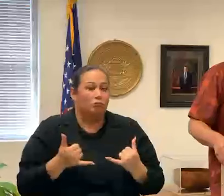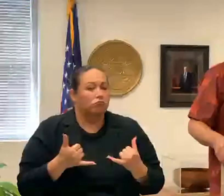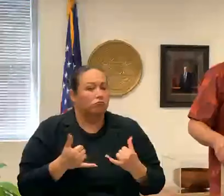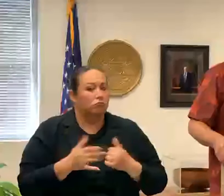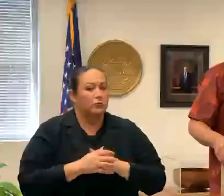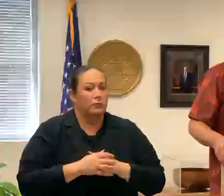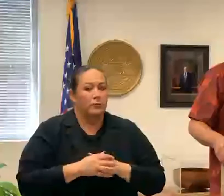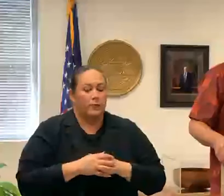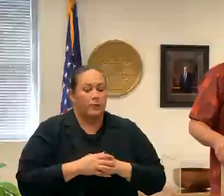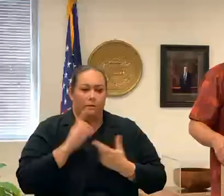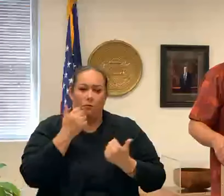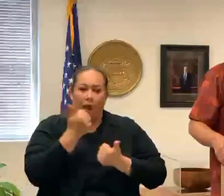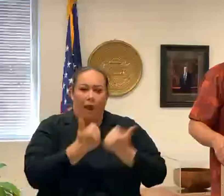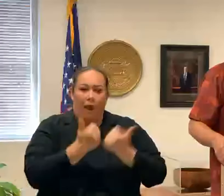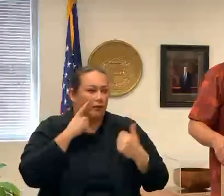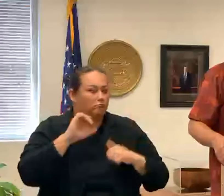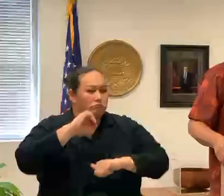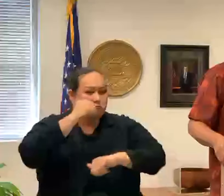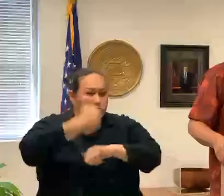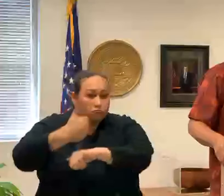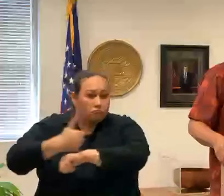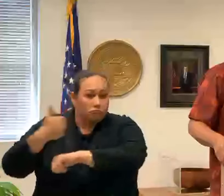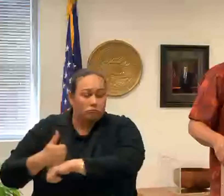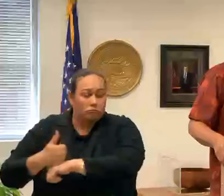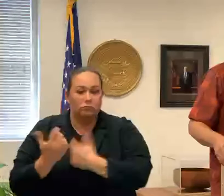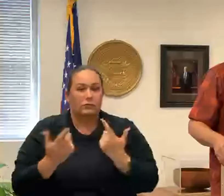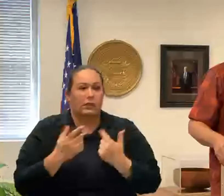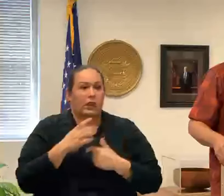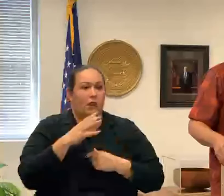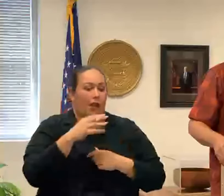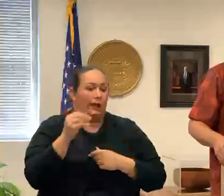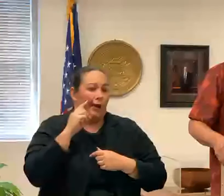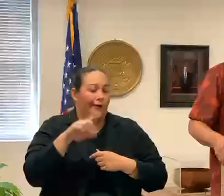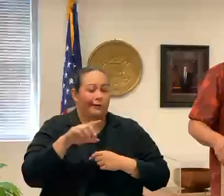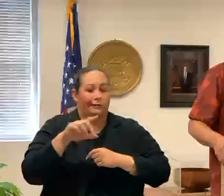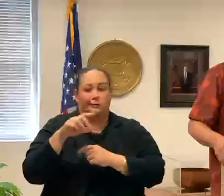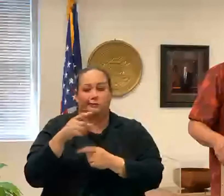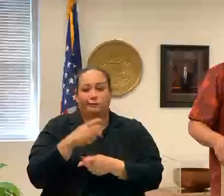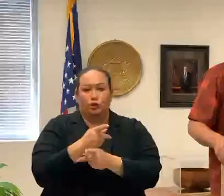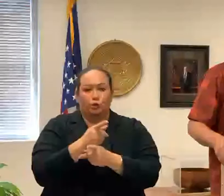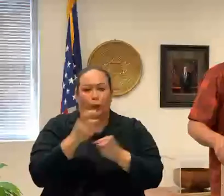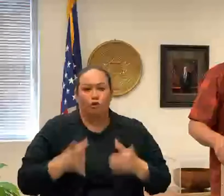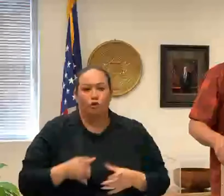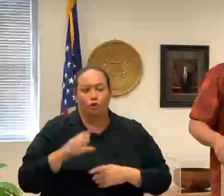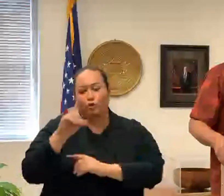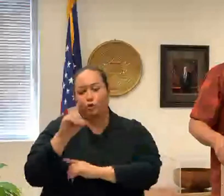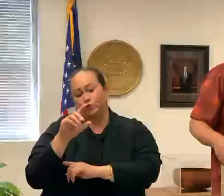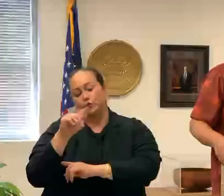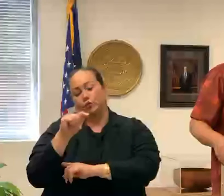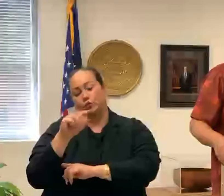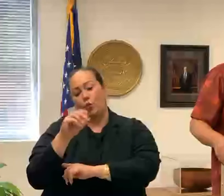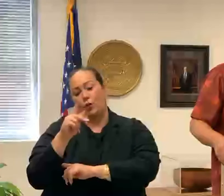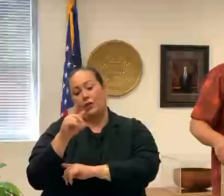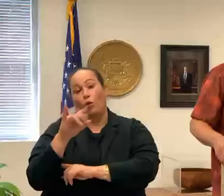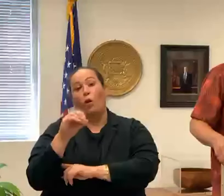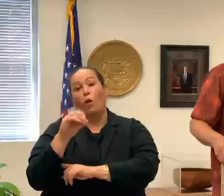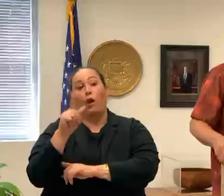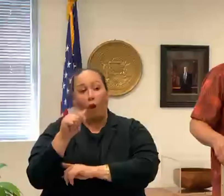work that's already been set forth by Director Tokioka and his folks, building upon the